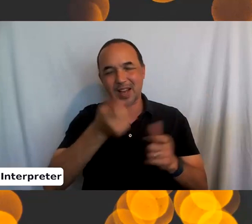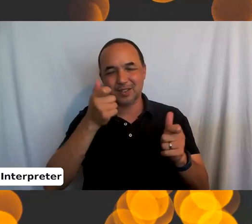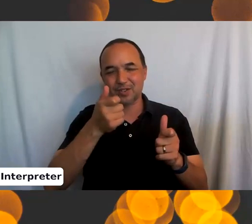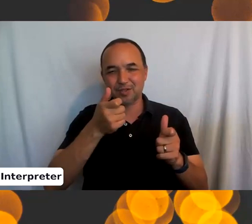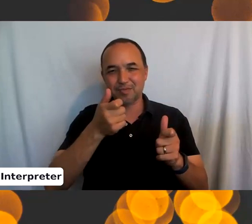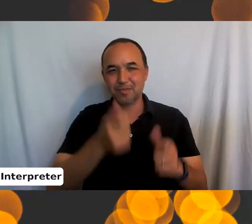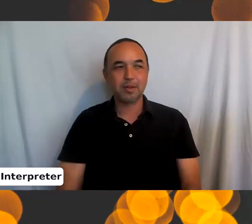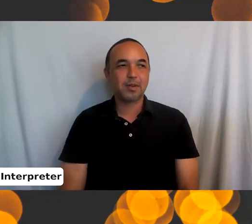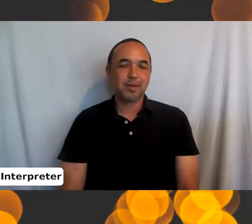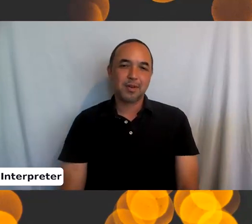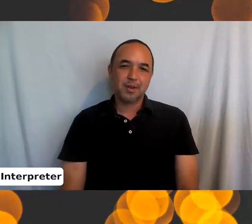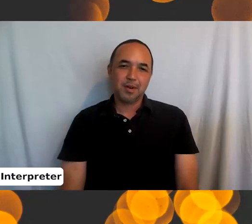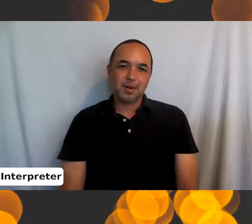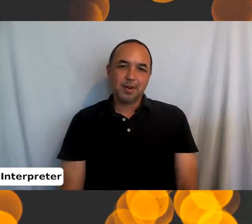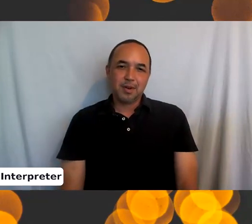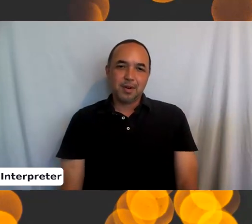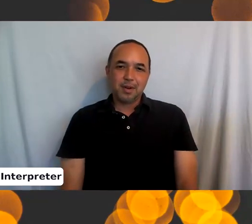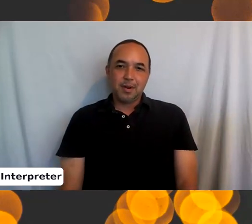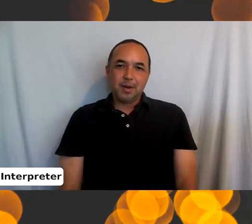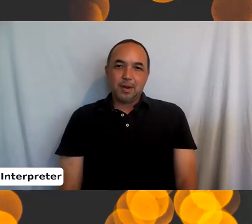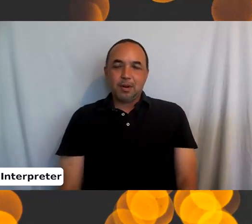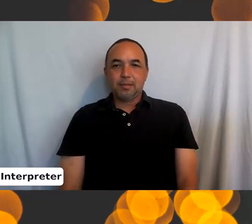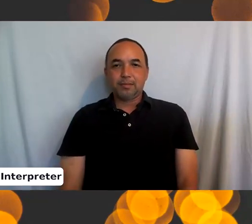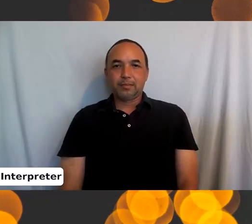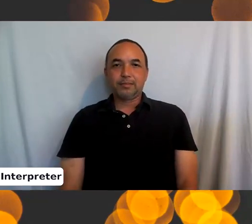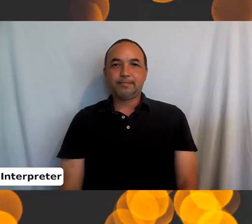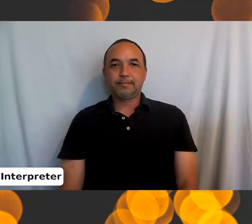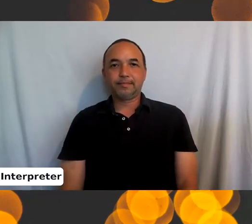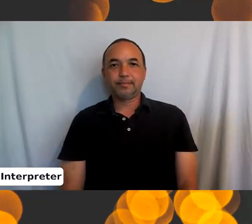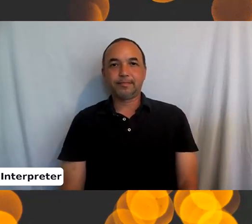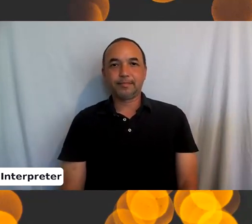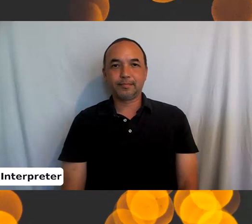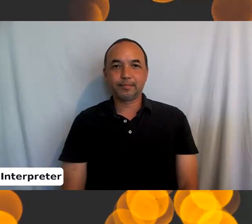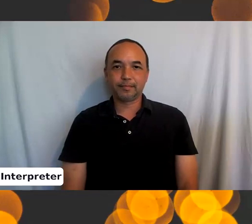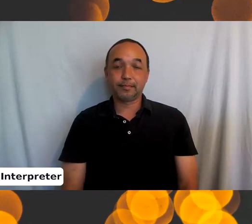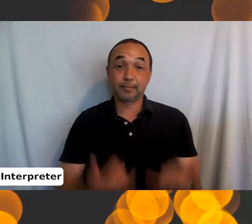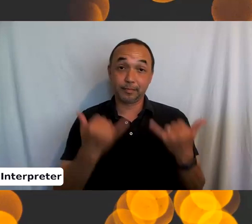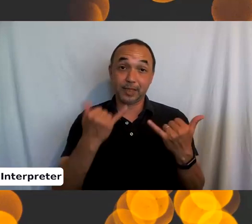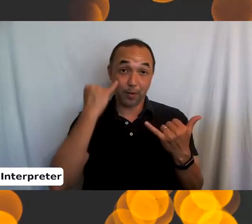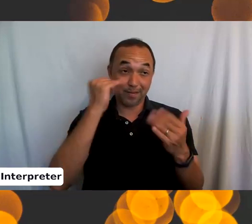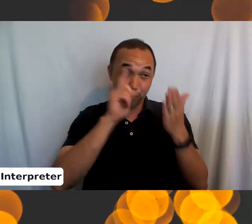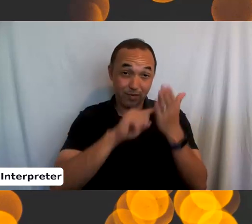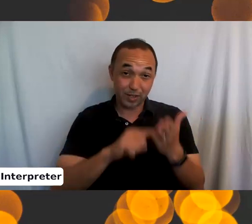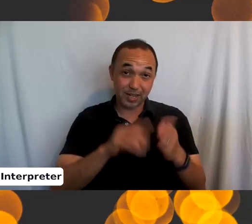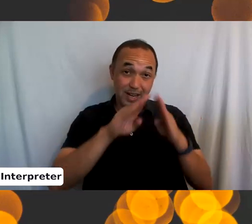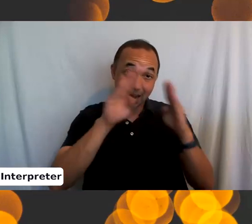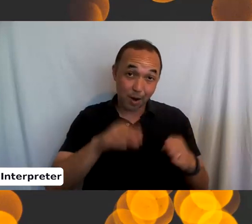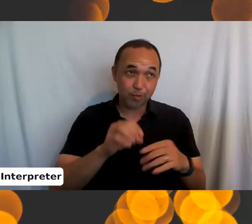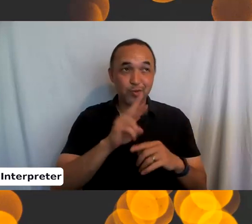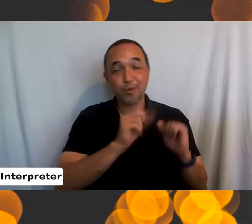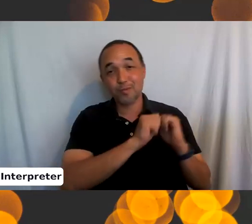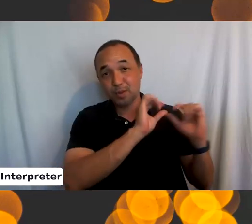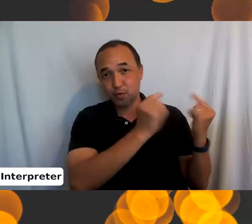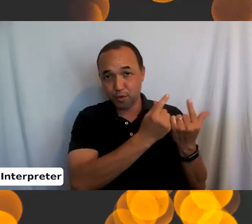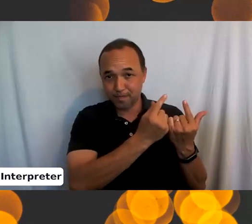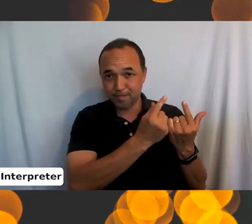Now, when you are investigating a home or investigating with a group or whoever, things to think about, and